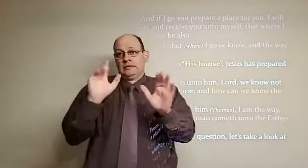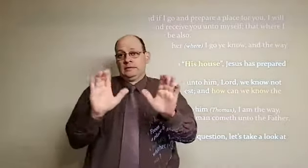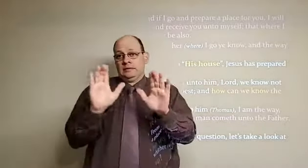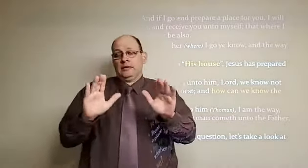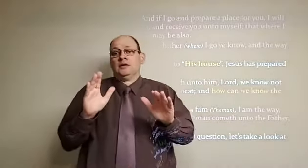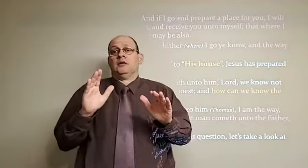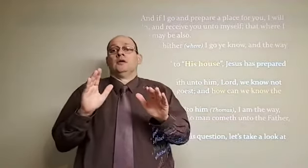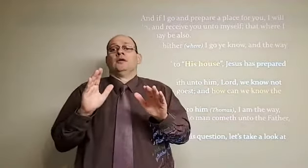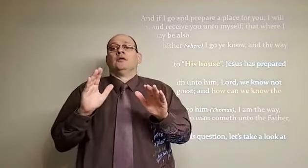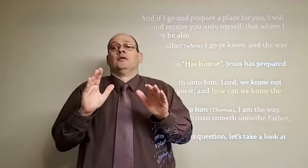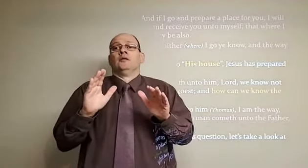last Sunday